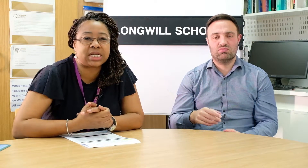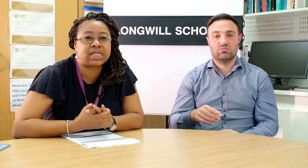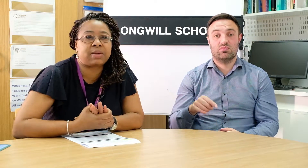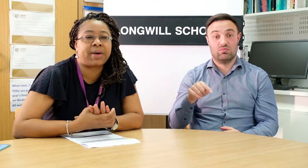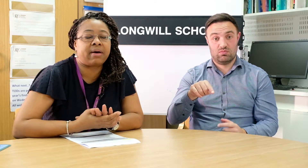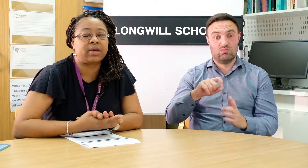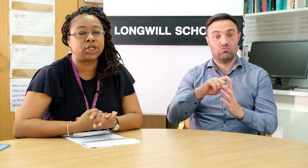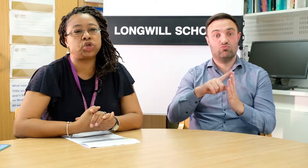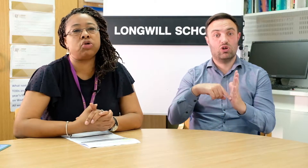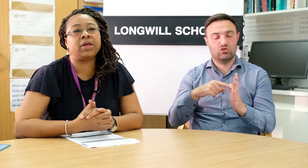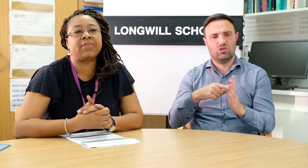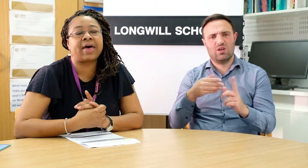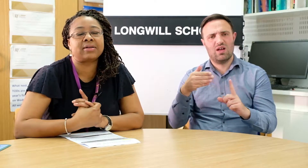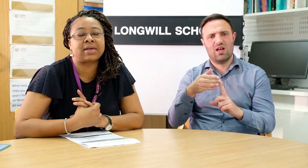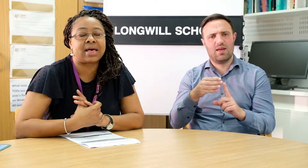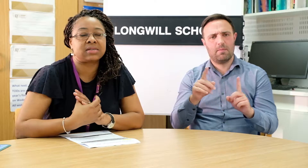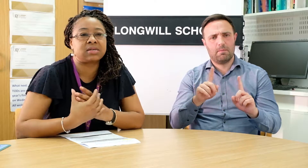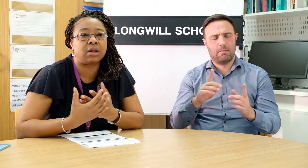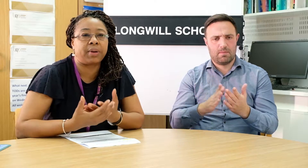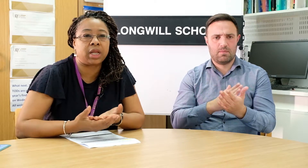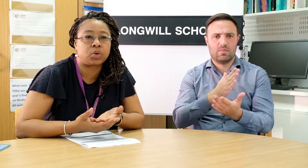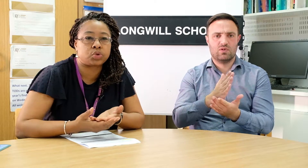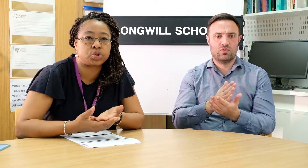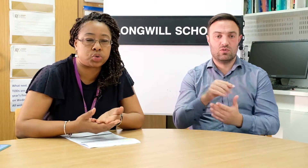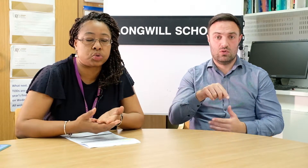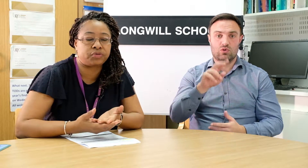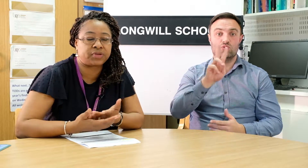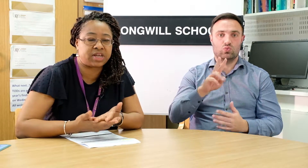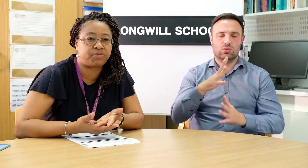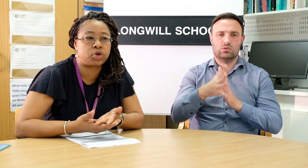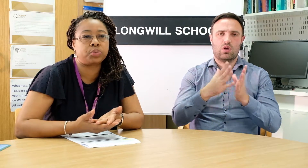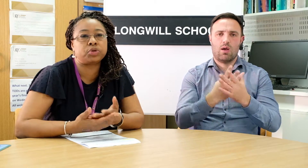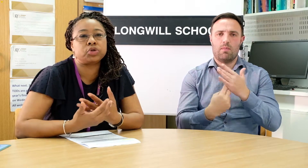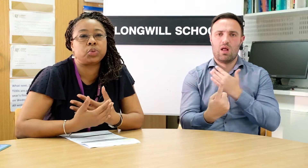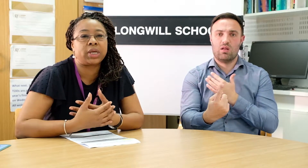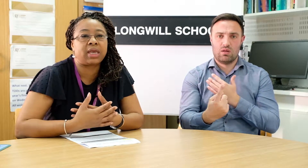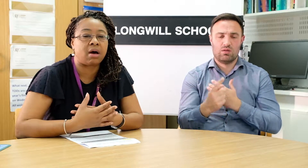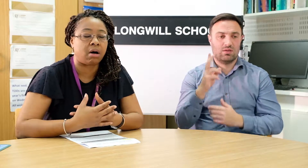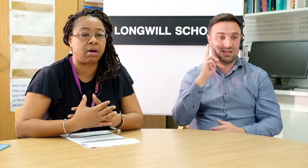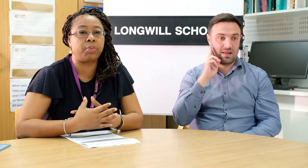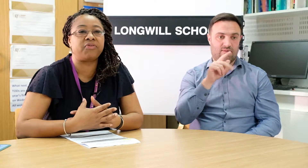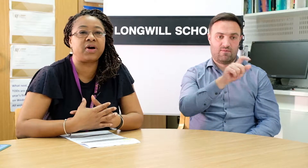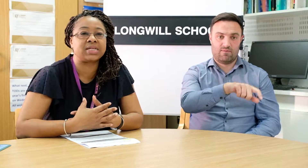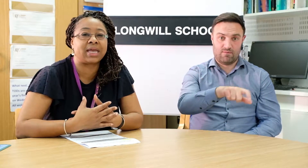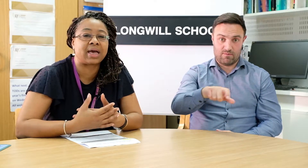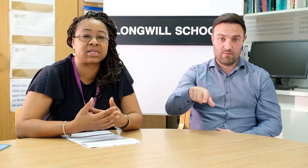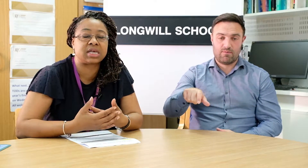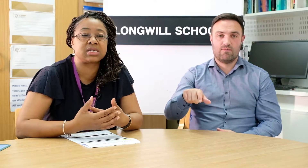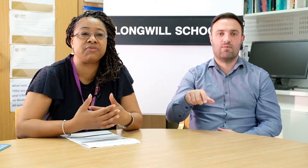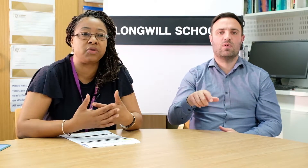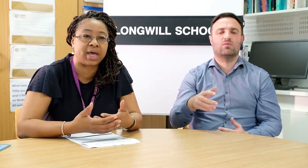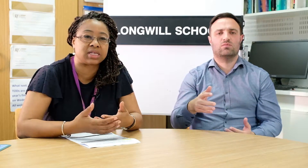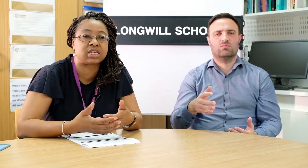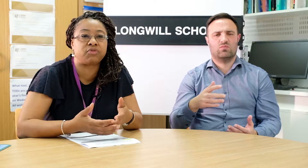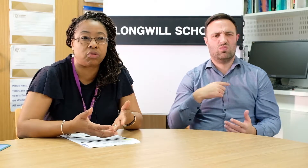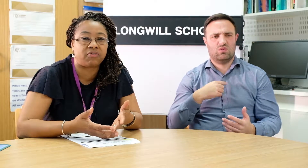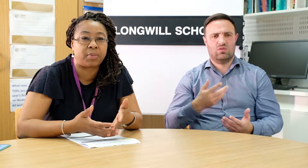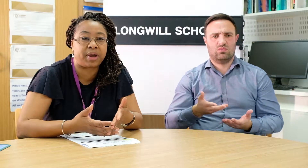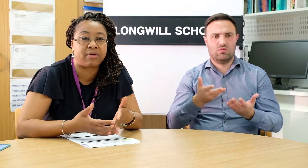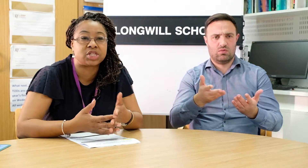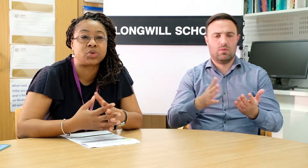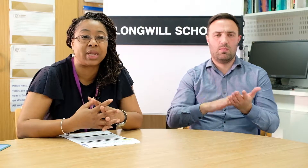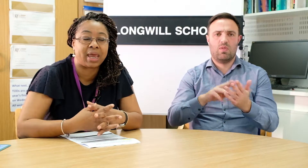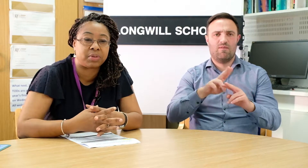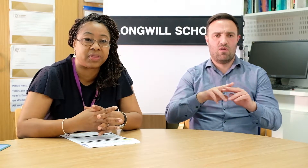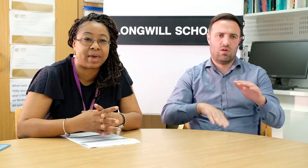This project is about ensuring that as a signed bilingual school for deaf pupils, we are providing full access for all